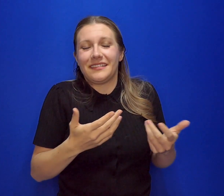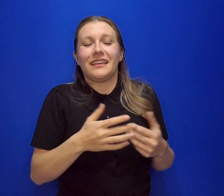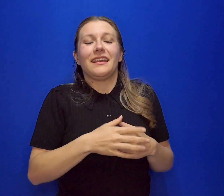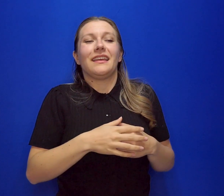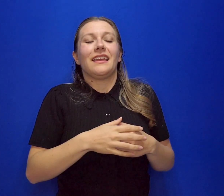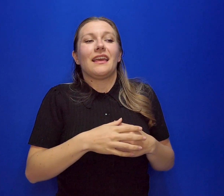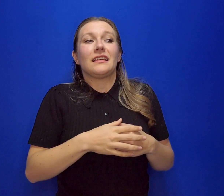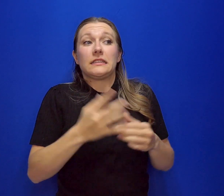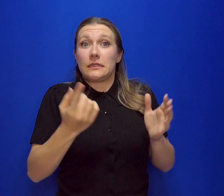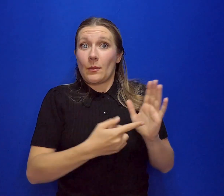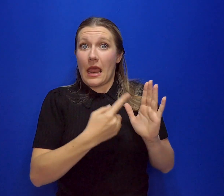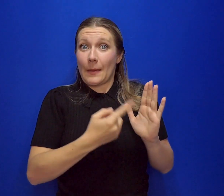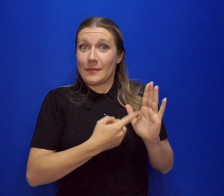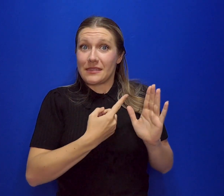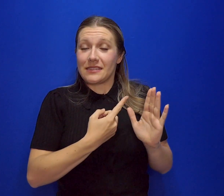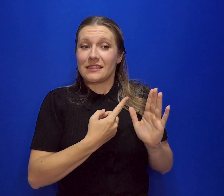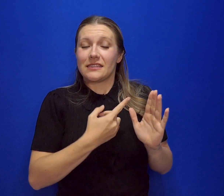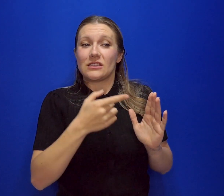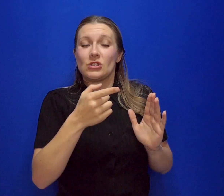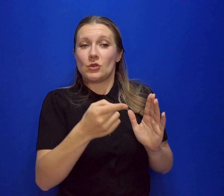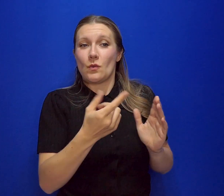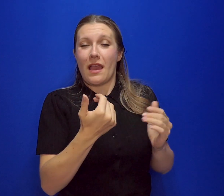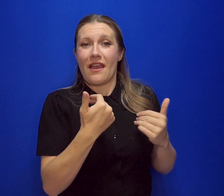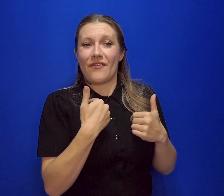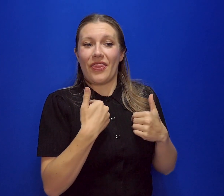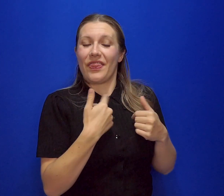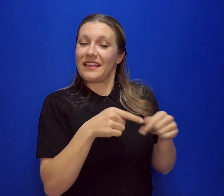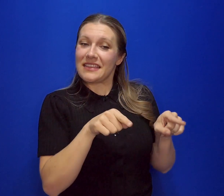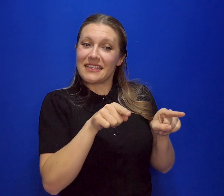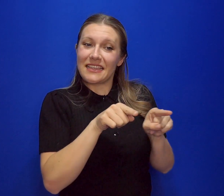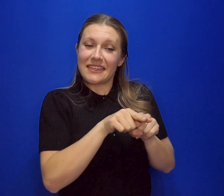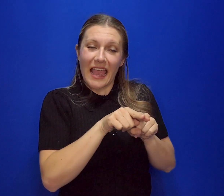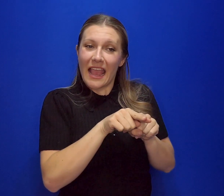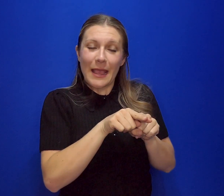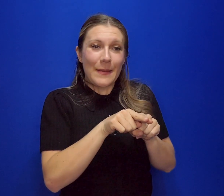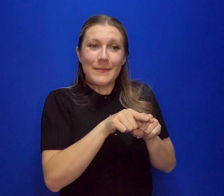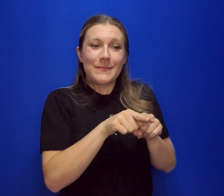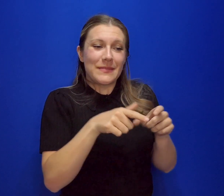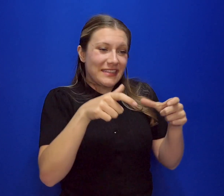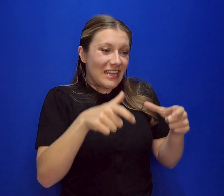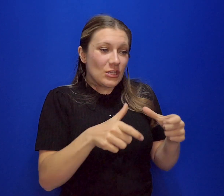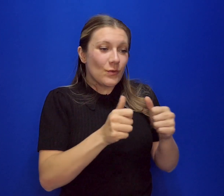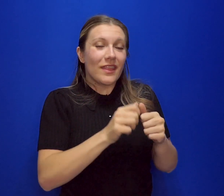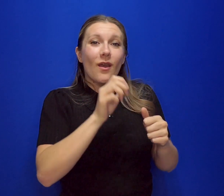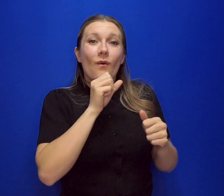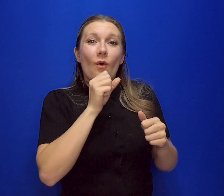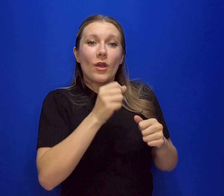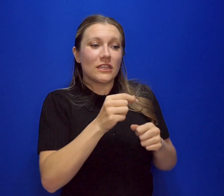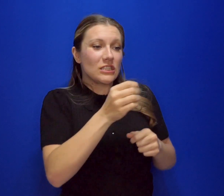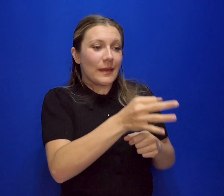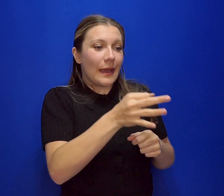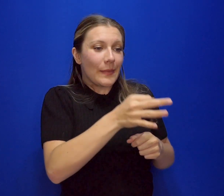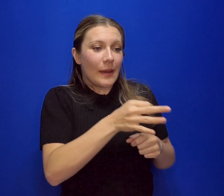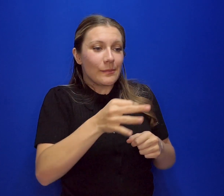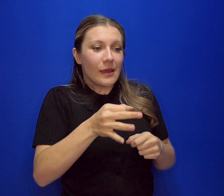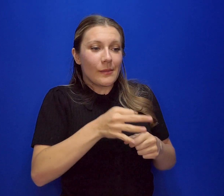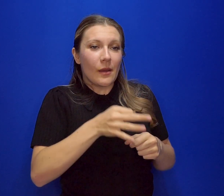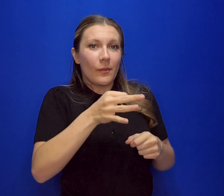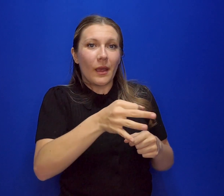And sometimes those days you're given the same little petri dish with, you know, like orange growing spots. And because your day is